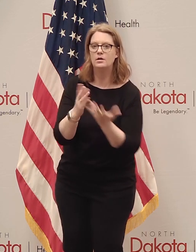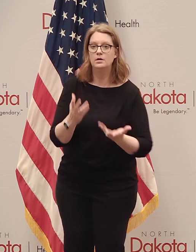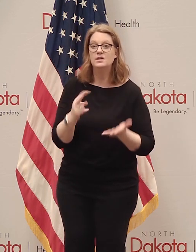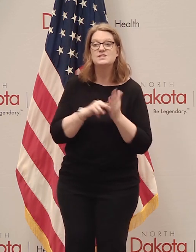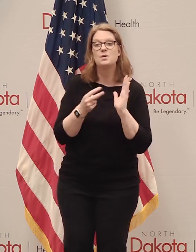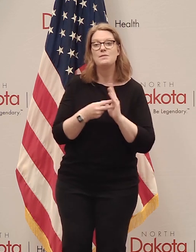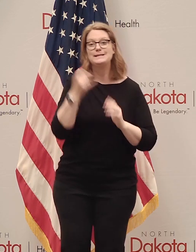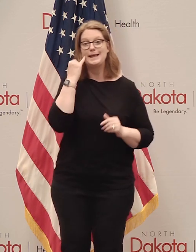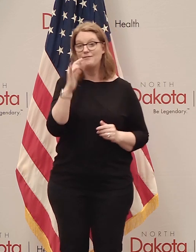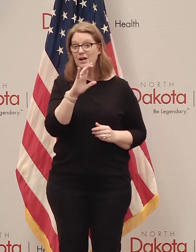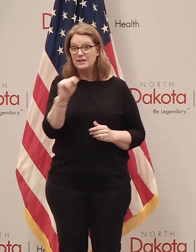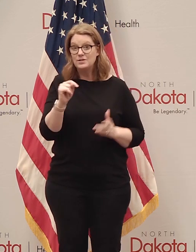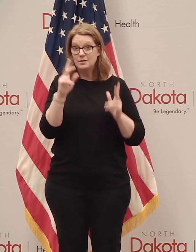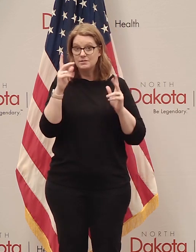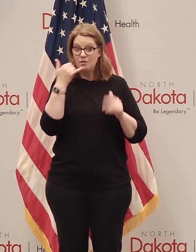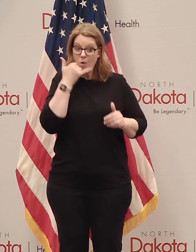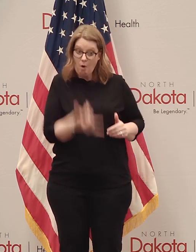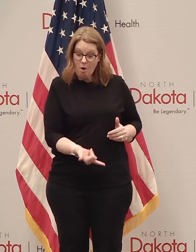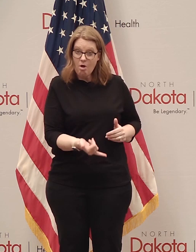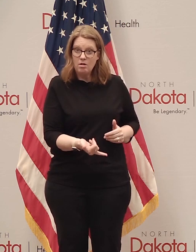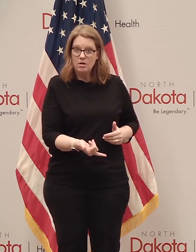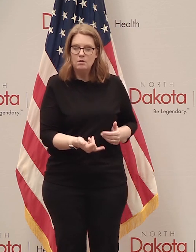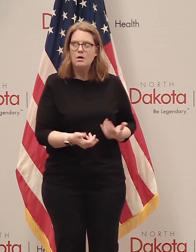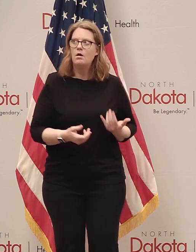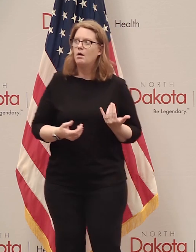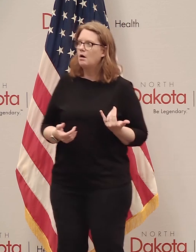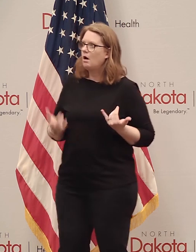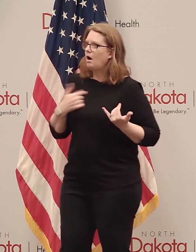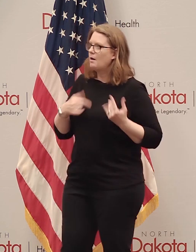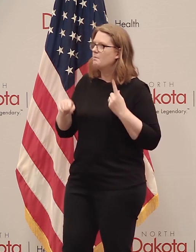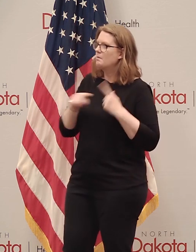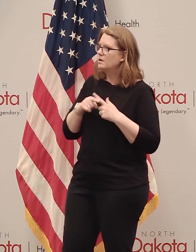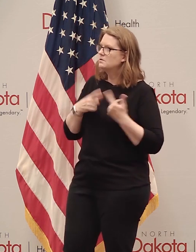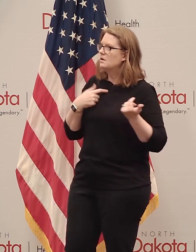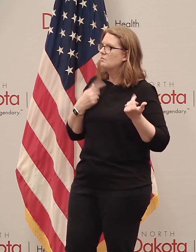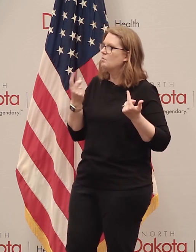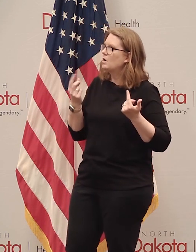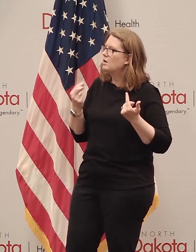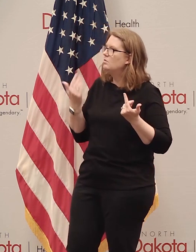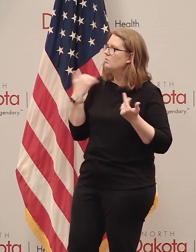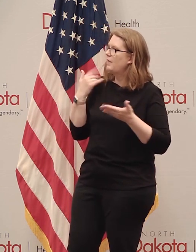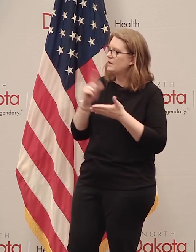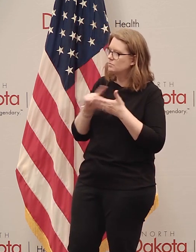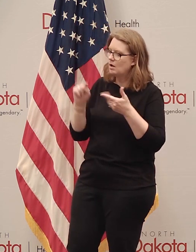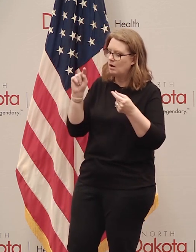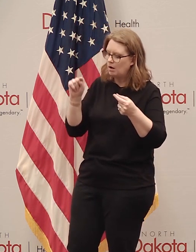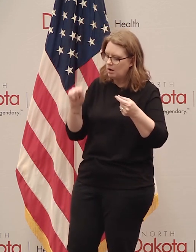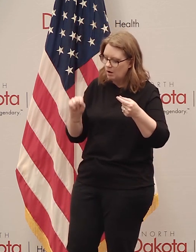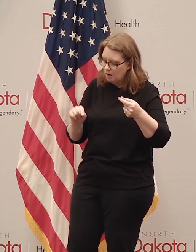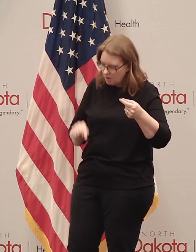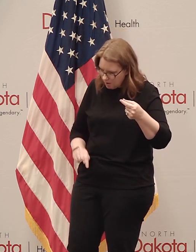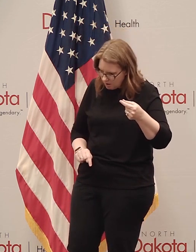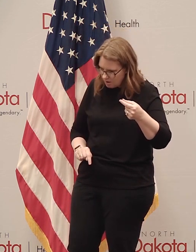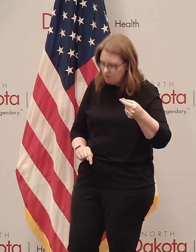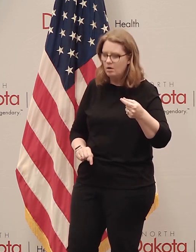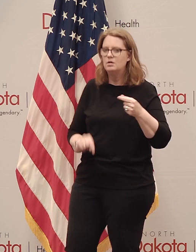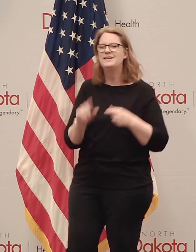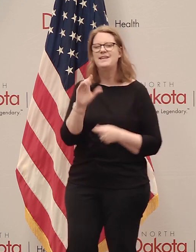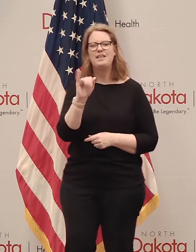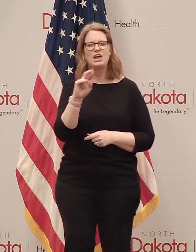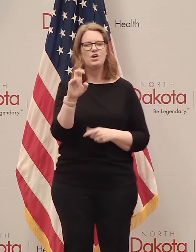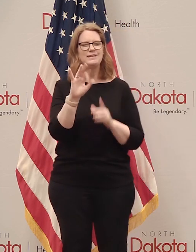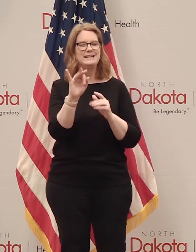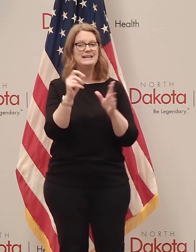your memory about where you've been and who you may have been in contact with. There's the second app, Care 19 Exposure, which is coming in a few weeks, which